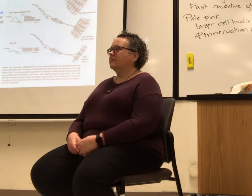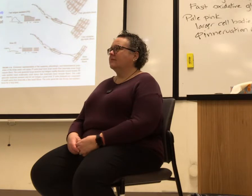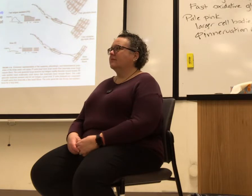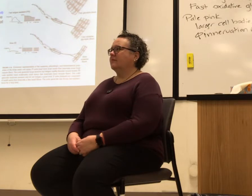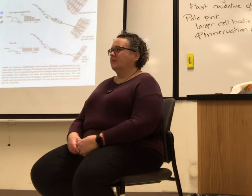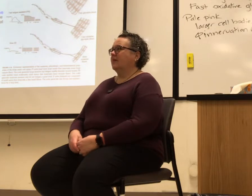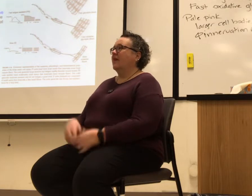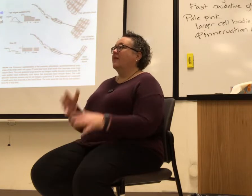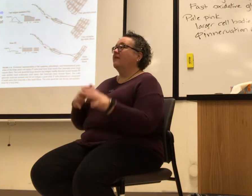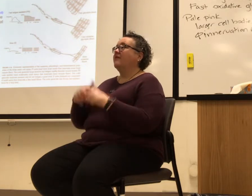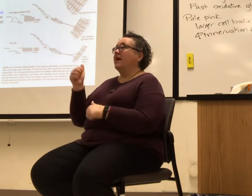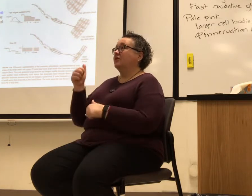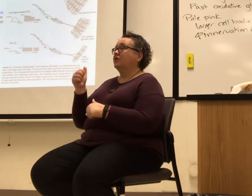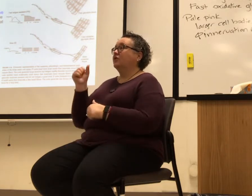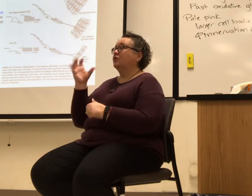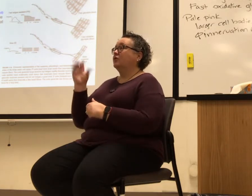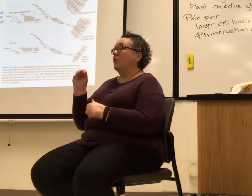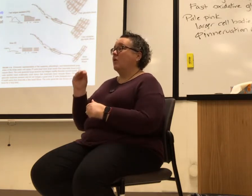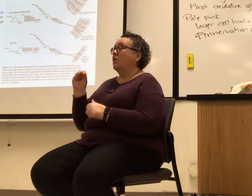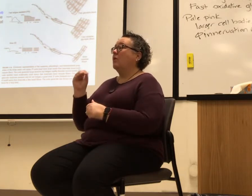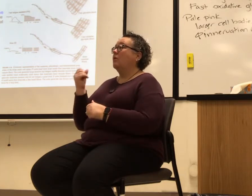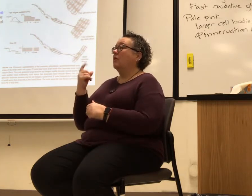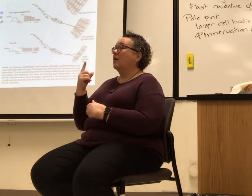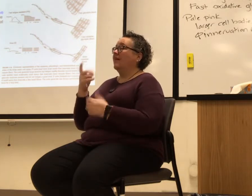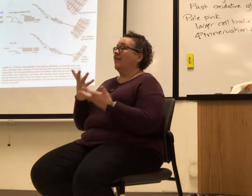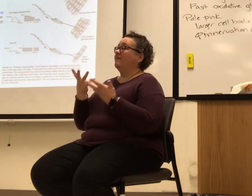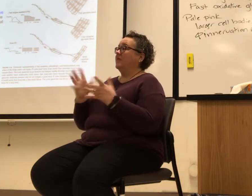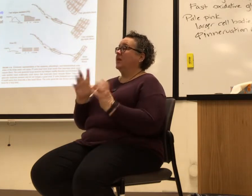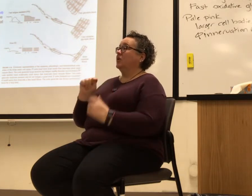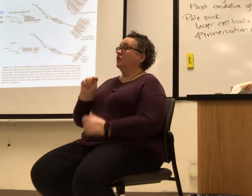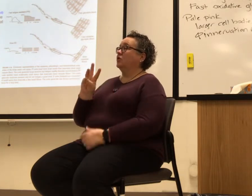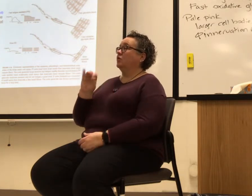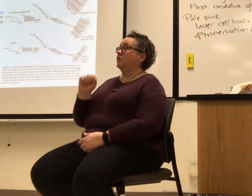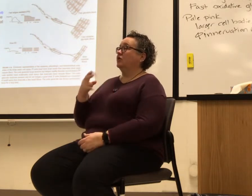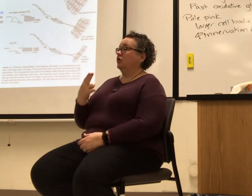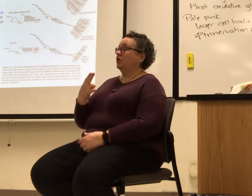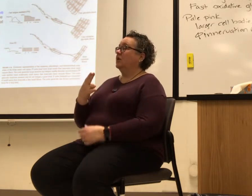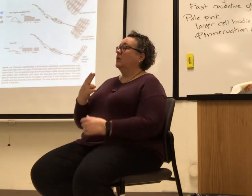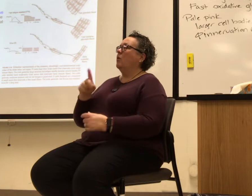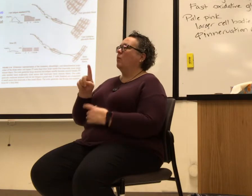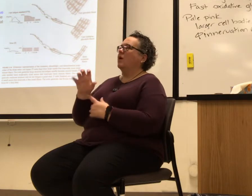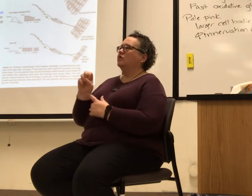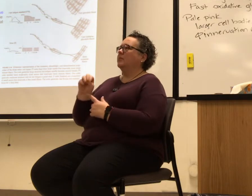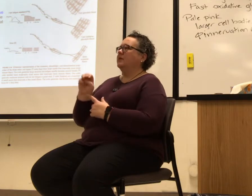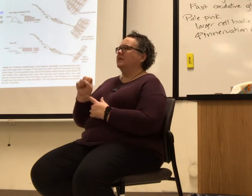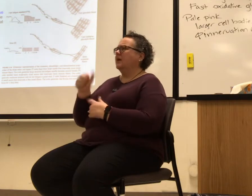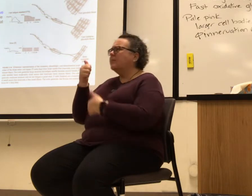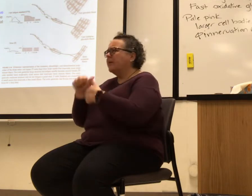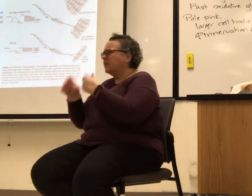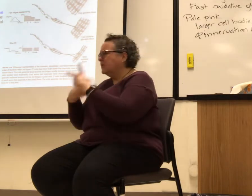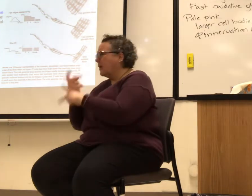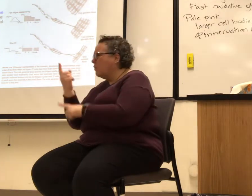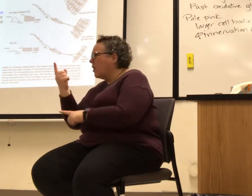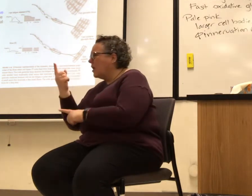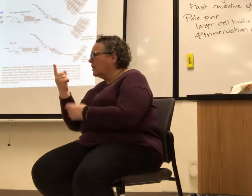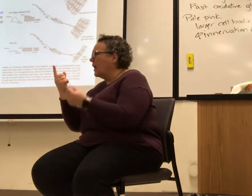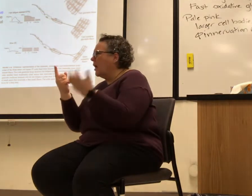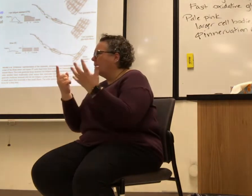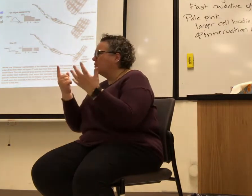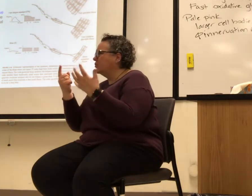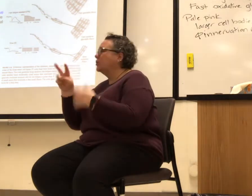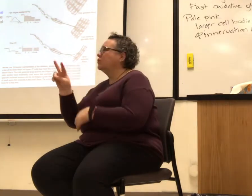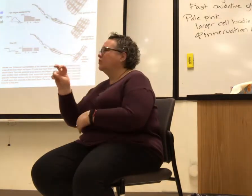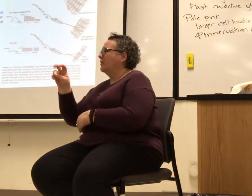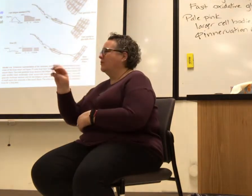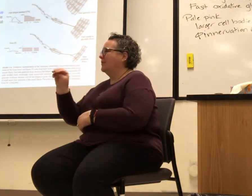They're faster, so they finished twitching by 100 milliseconds. What was it for type 1s? It was